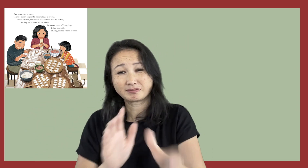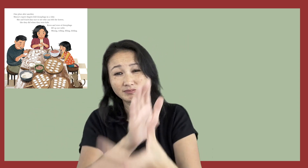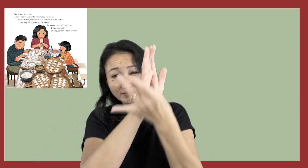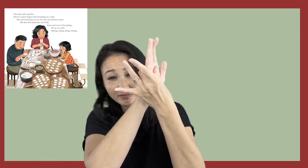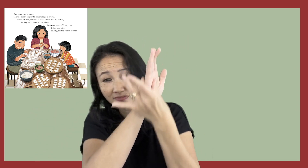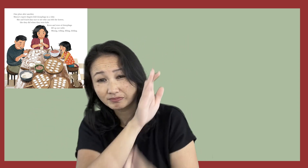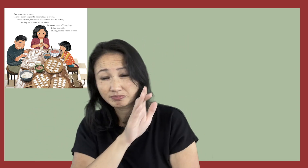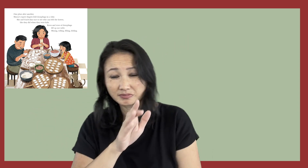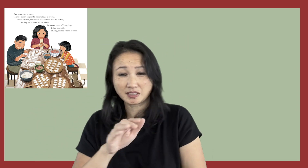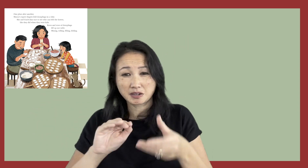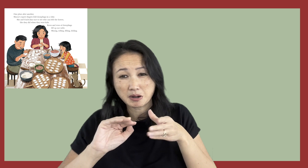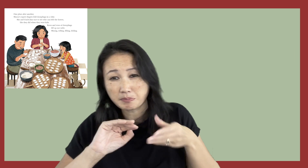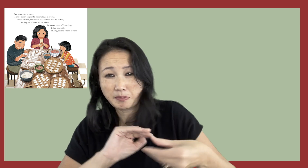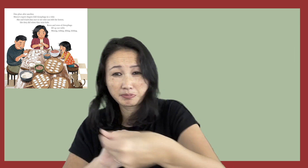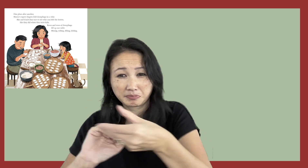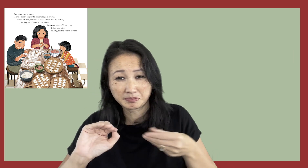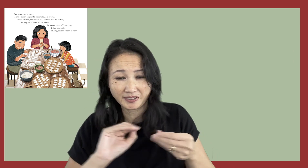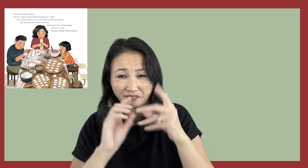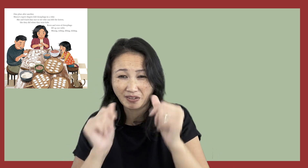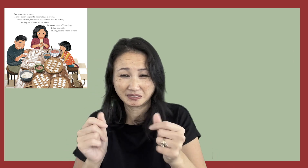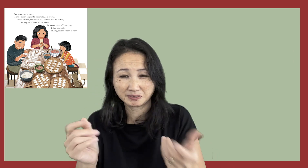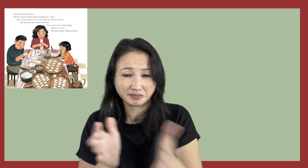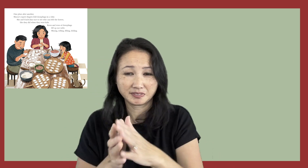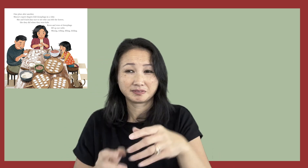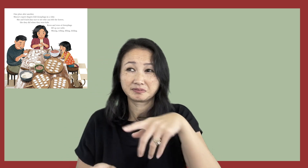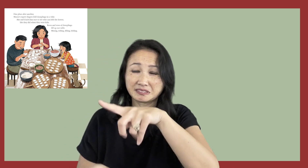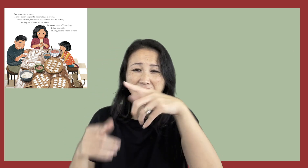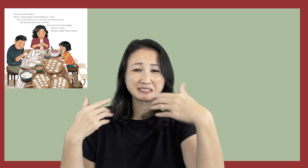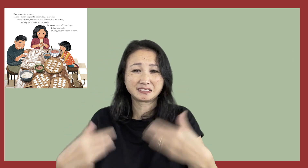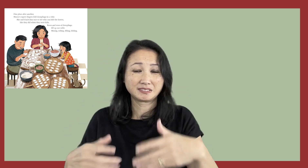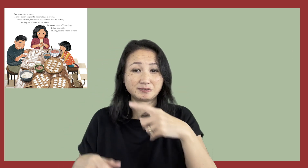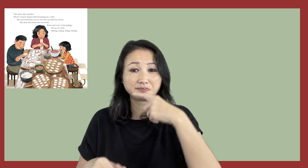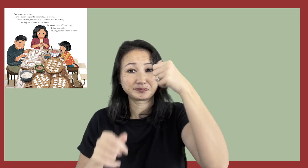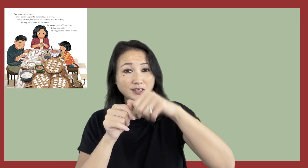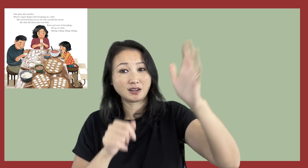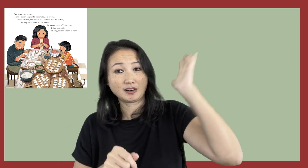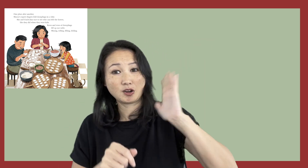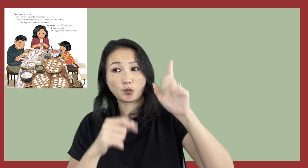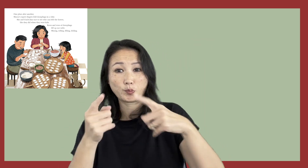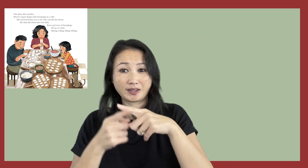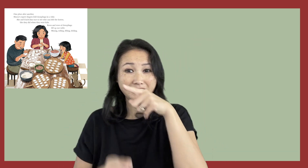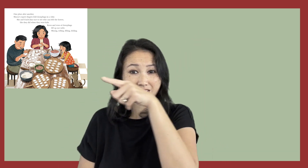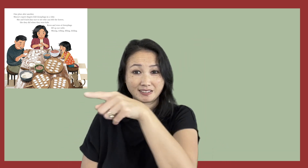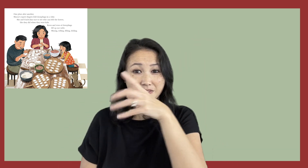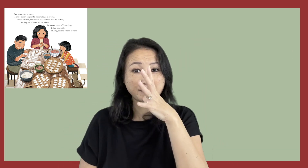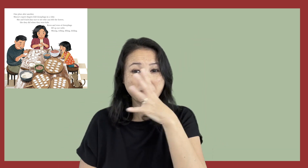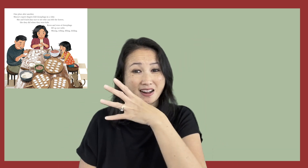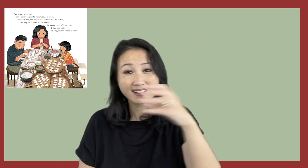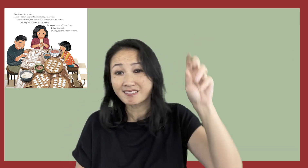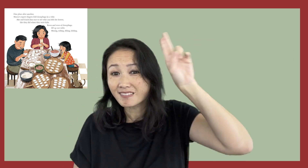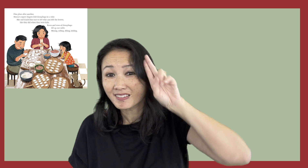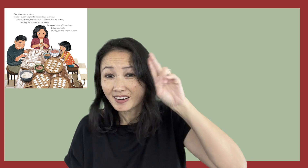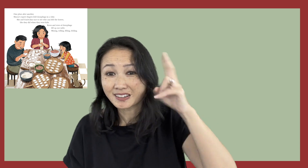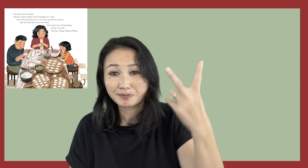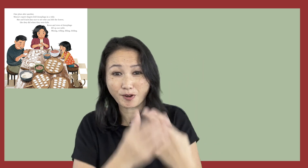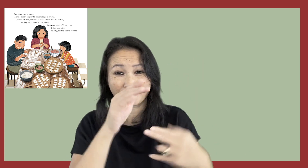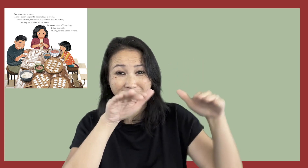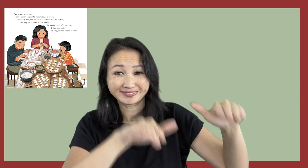One pleat after another, Mama's expert fingers fold dumplings in a whirl. She and